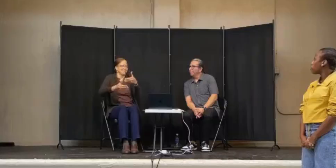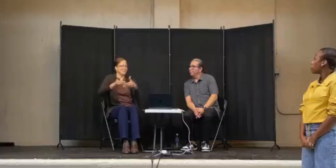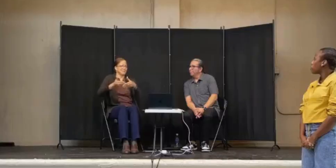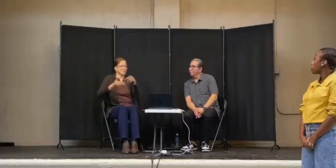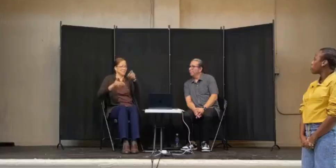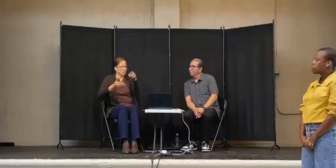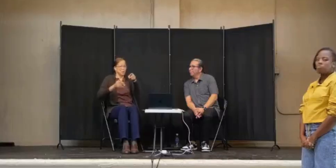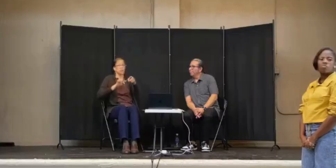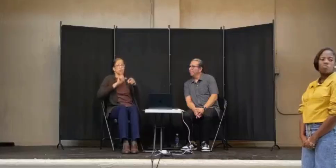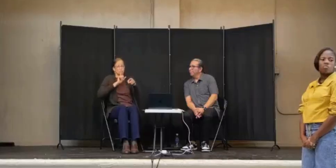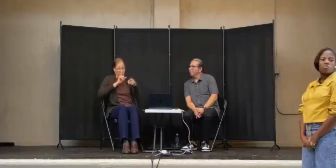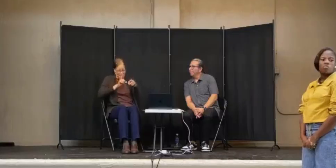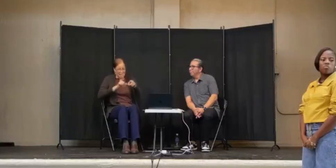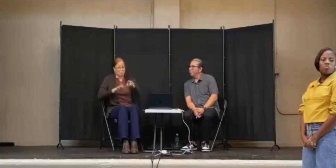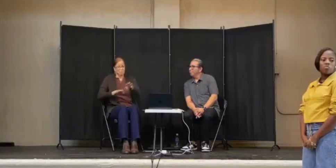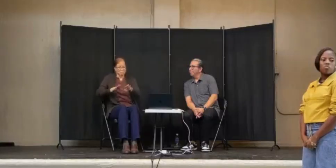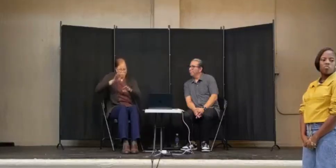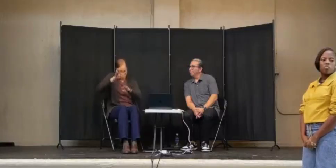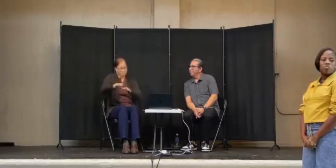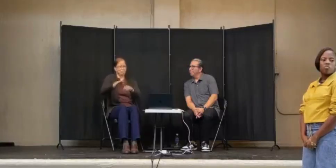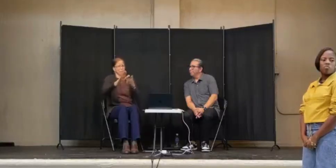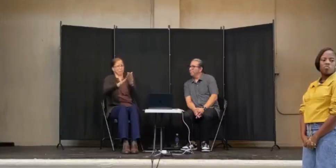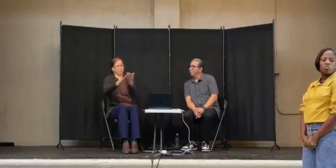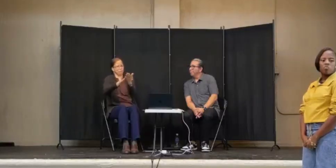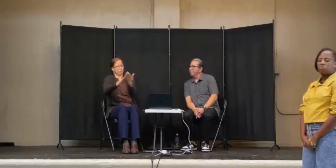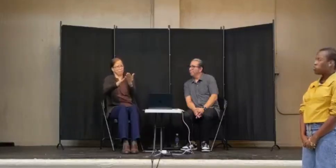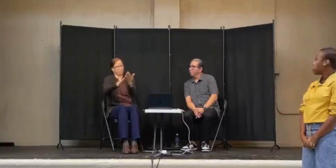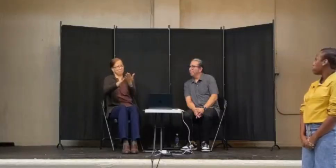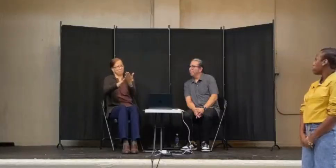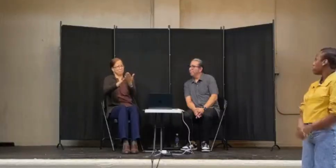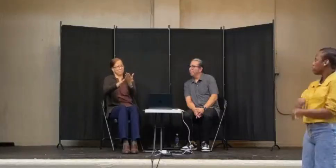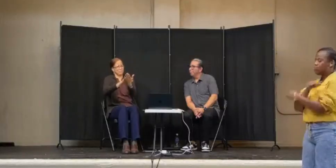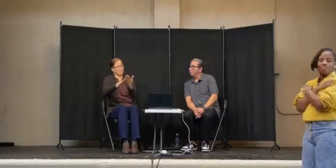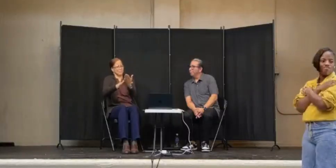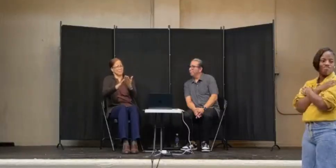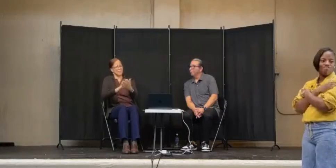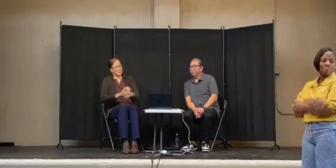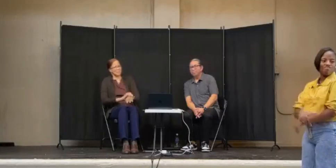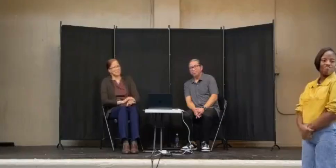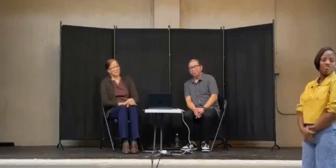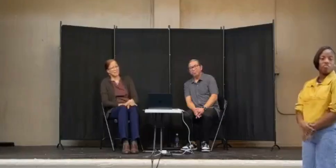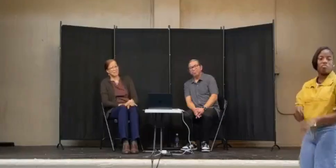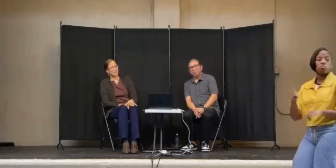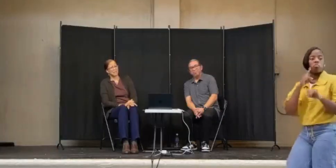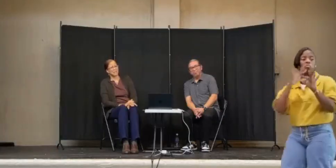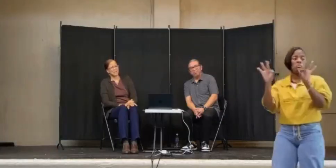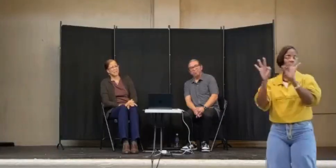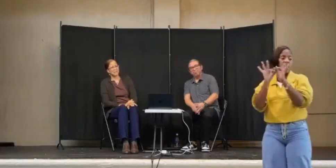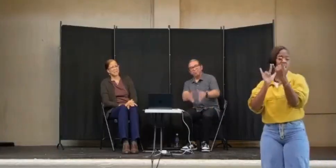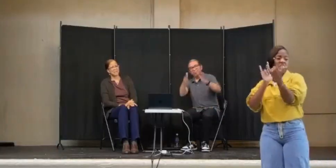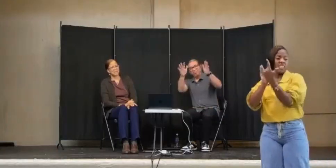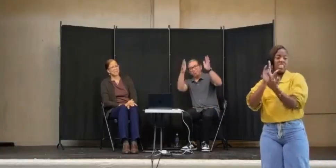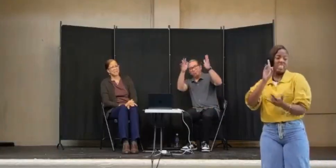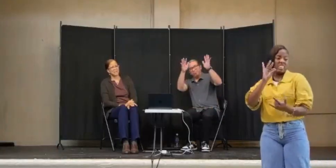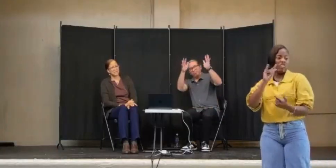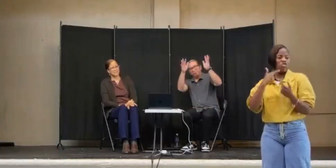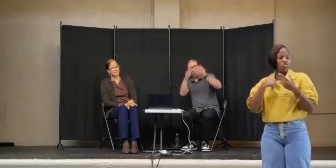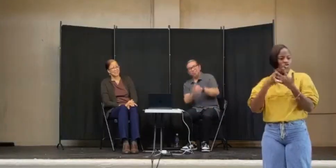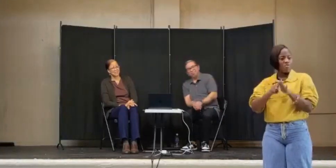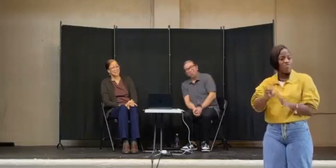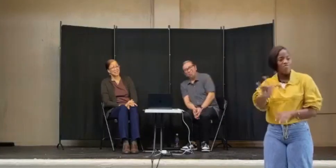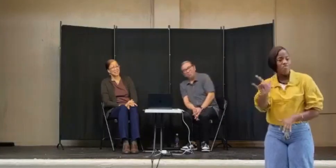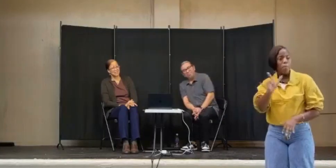It just takes time to process. You took that first step. Congratulations.